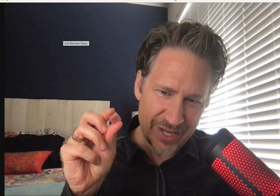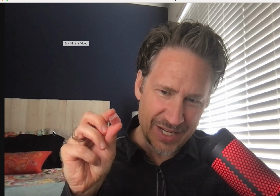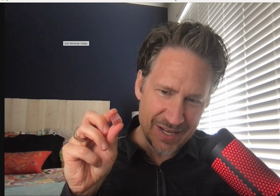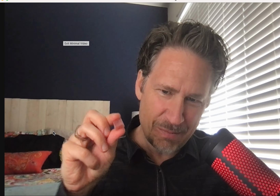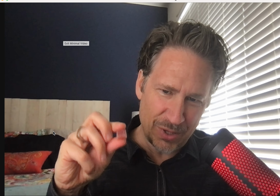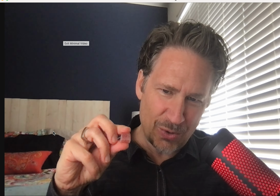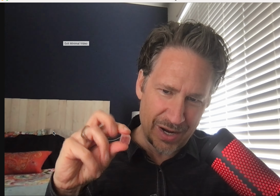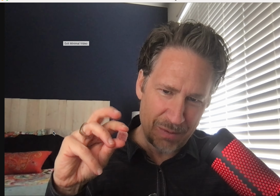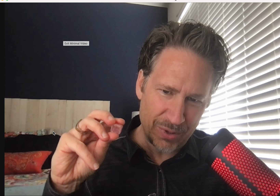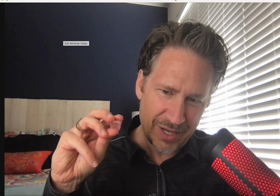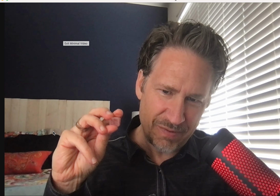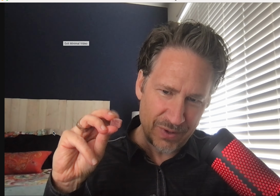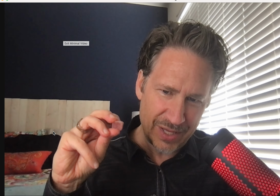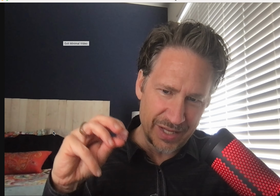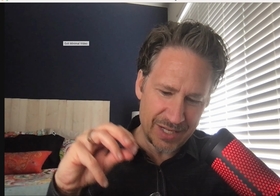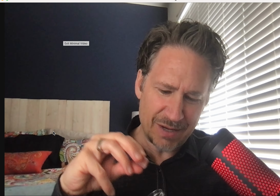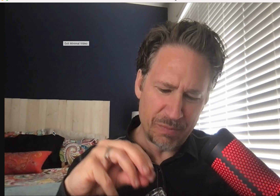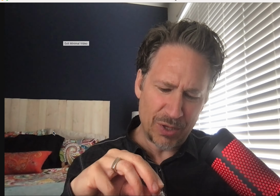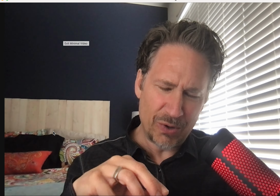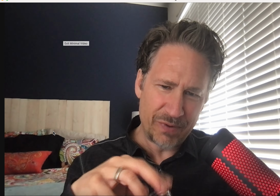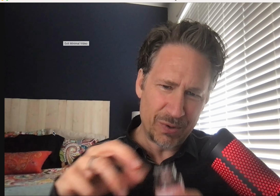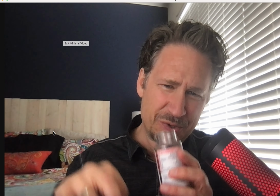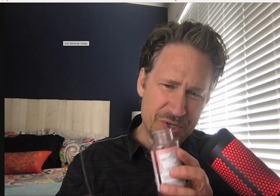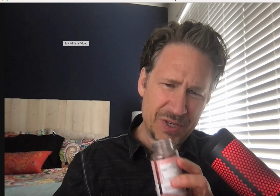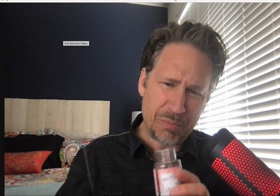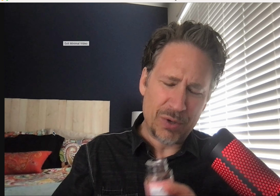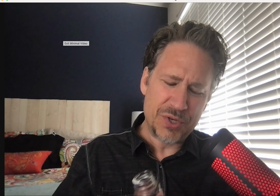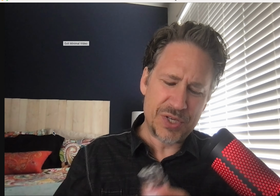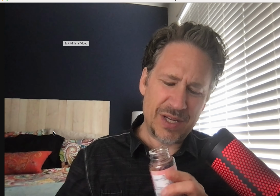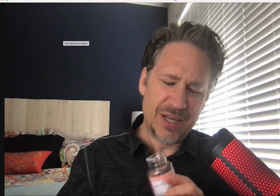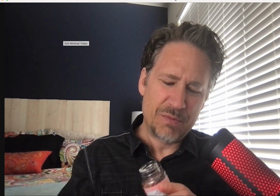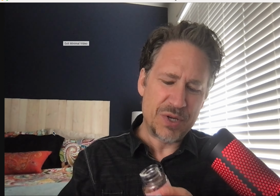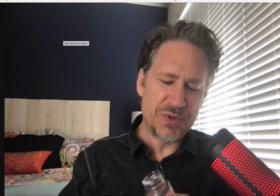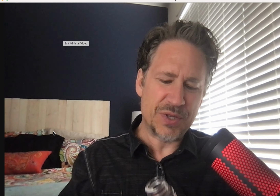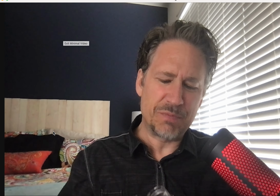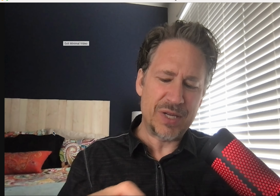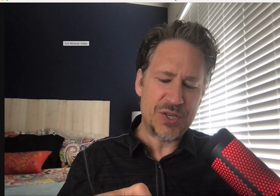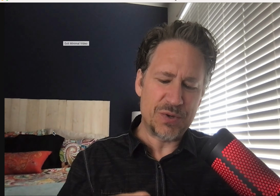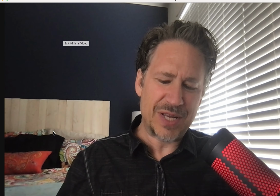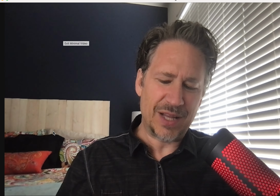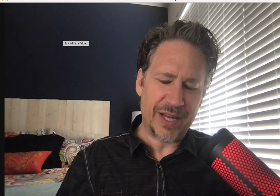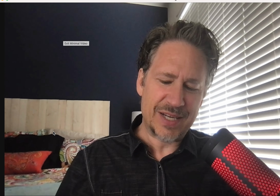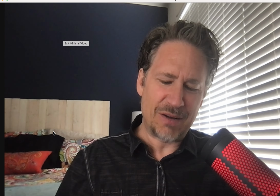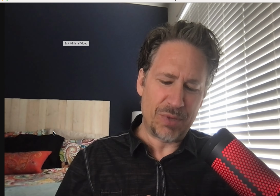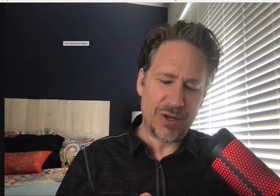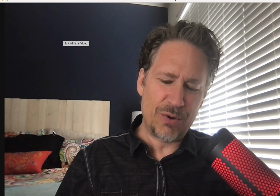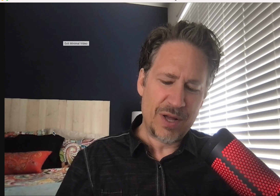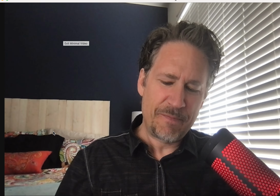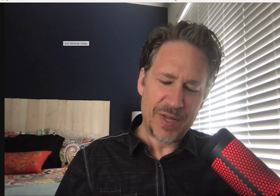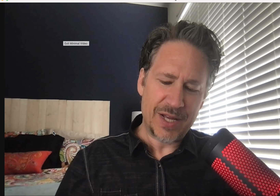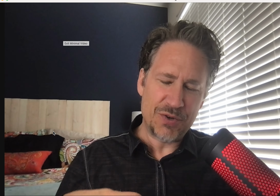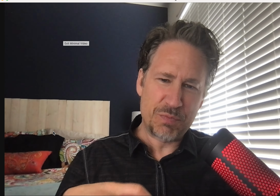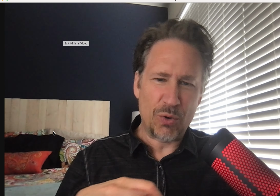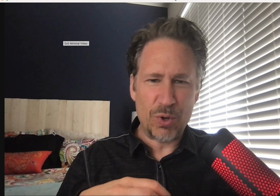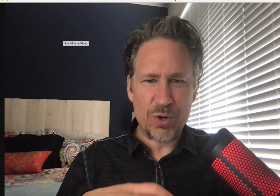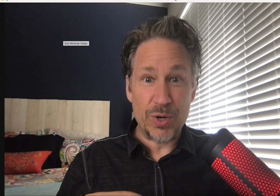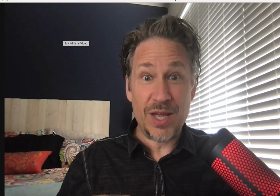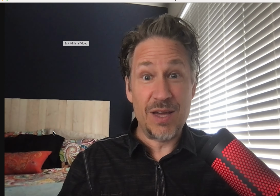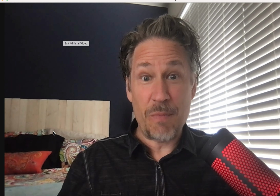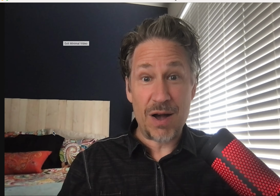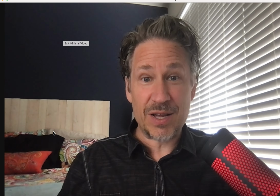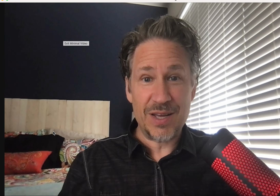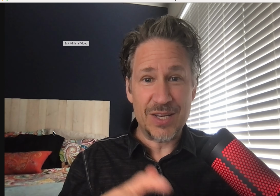a link down below, a hyperlink affiliate link down below. If you're interested in purchasing, please use that link down below and use promo